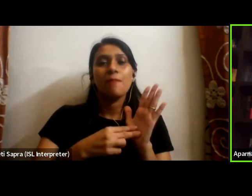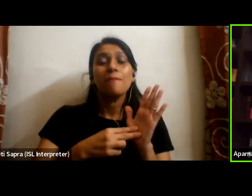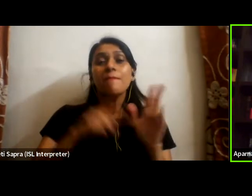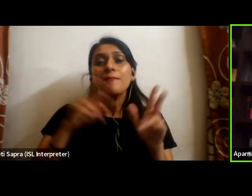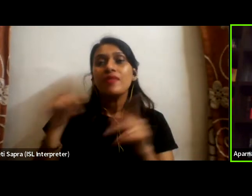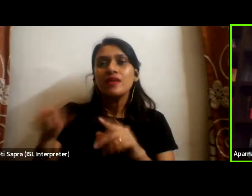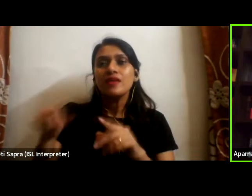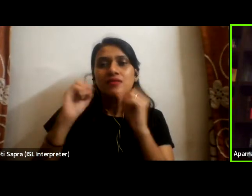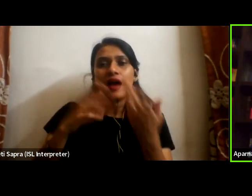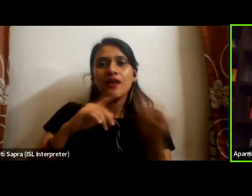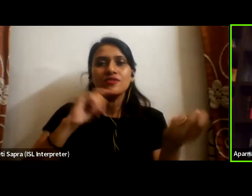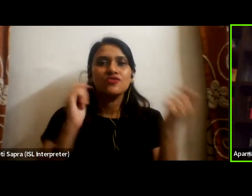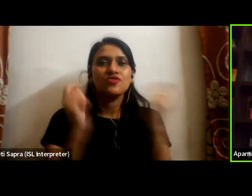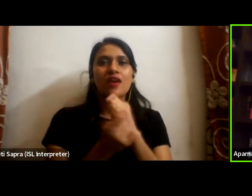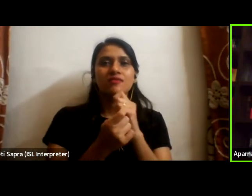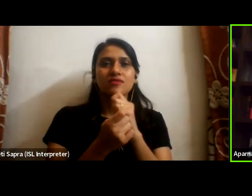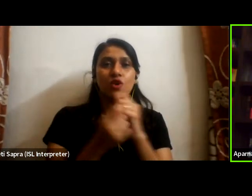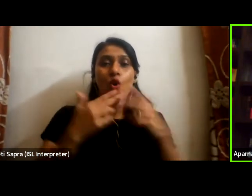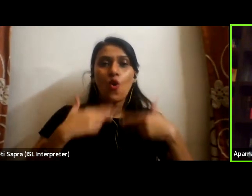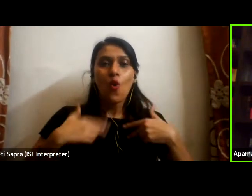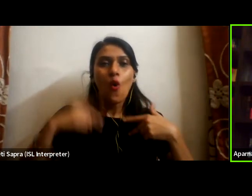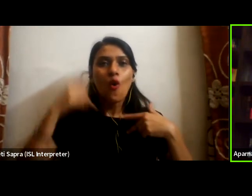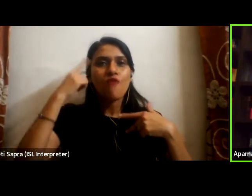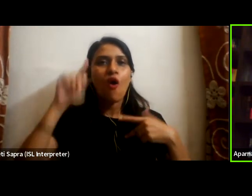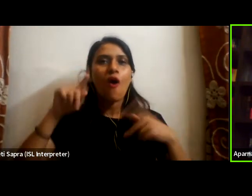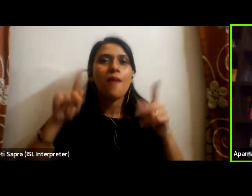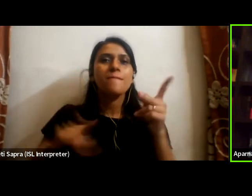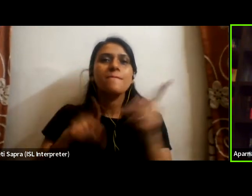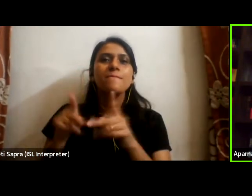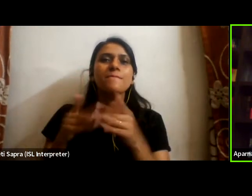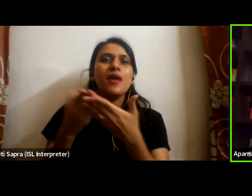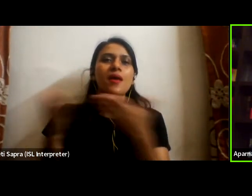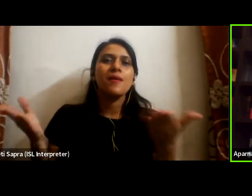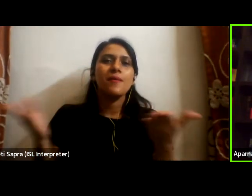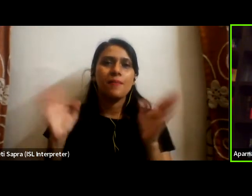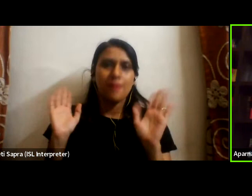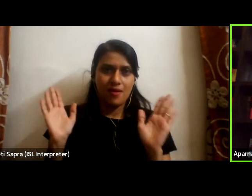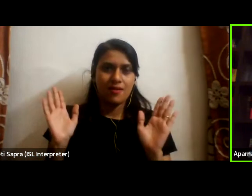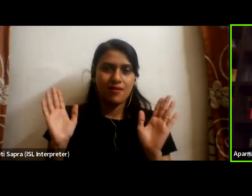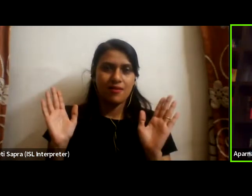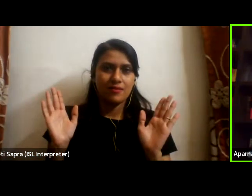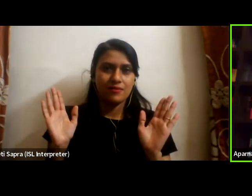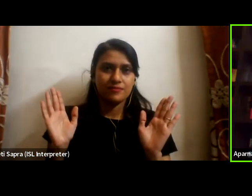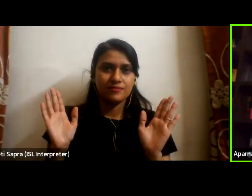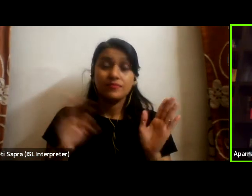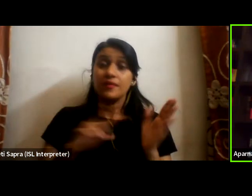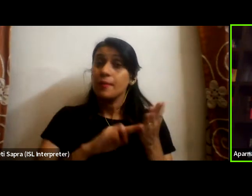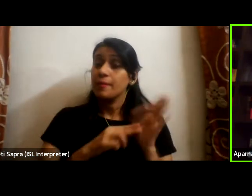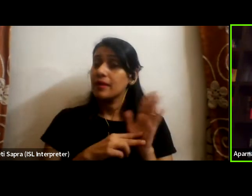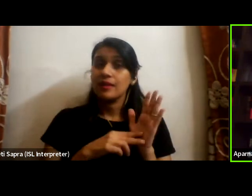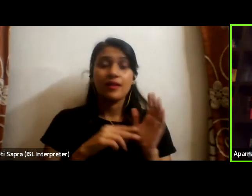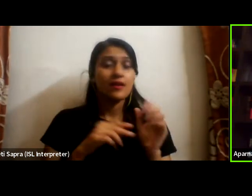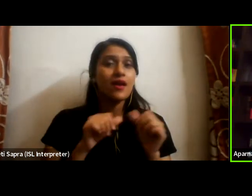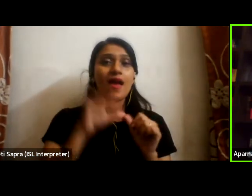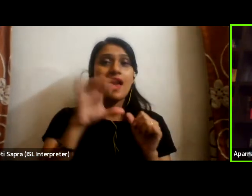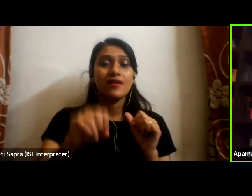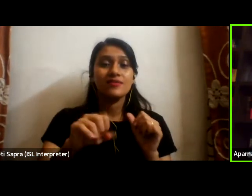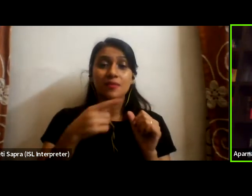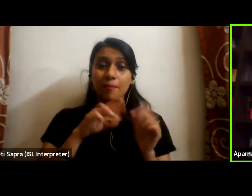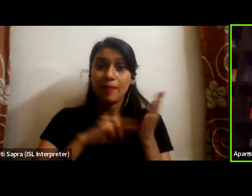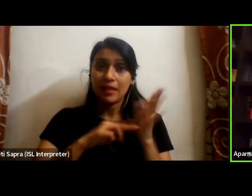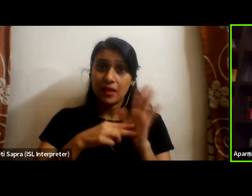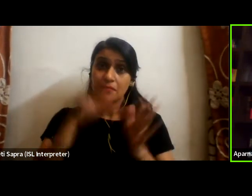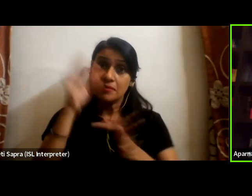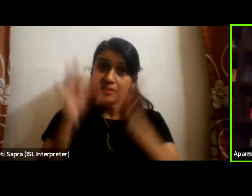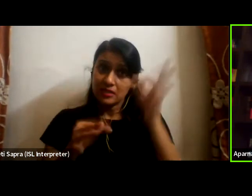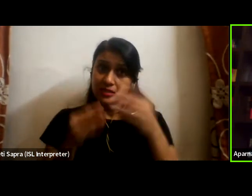However, that access to the Supreme Court is not the same thing as access to justice. And unfortunately, it appears that the court